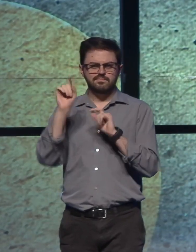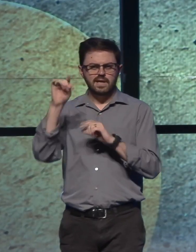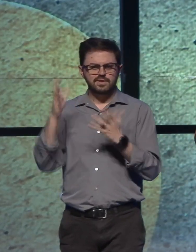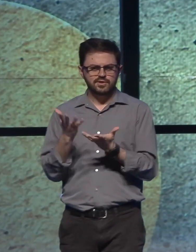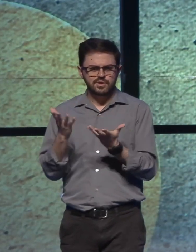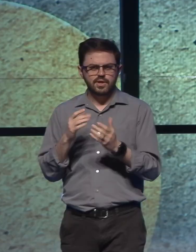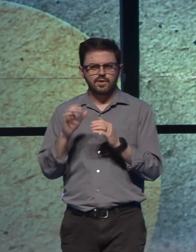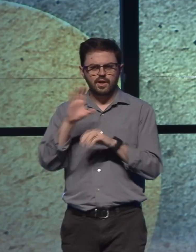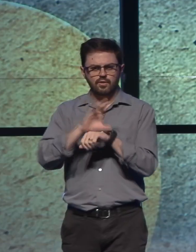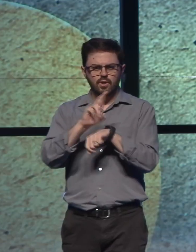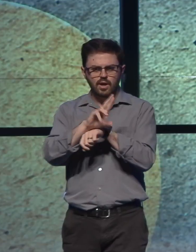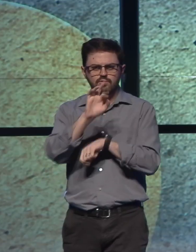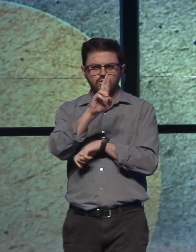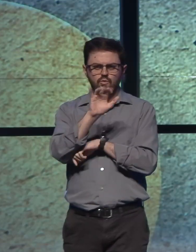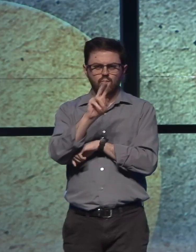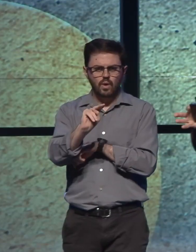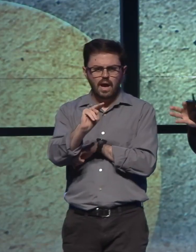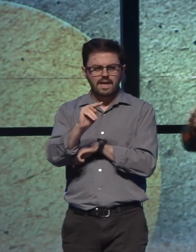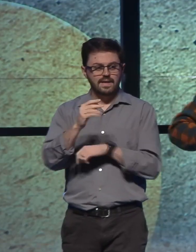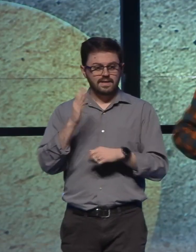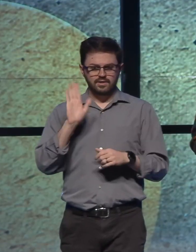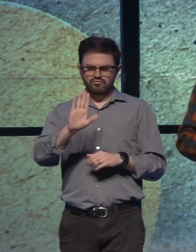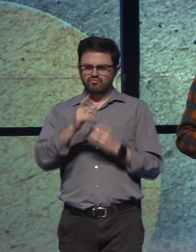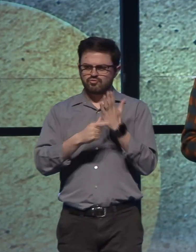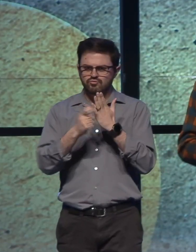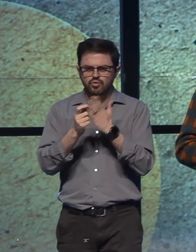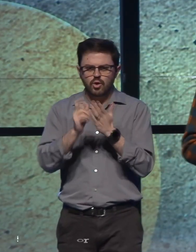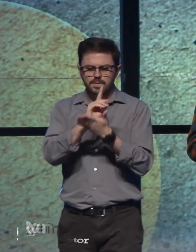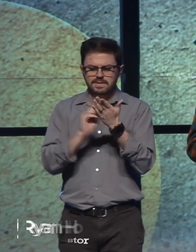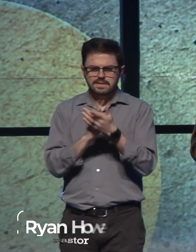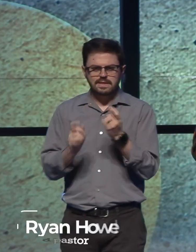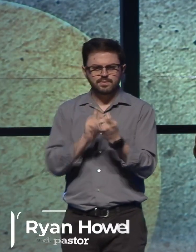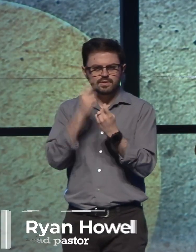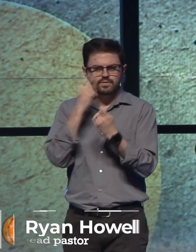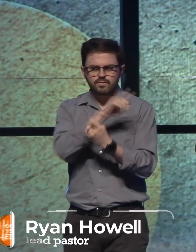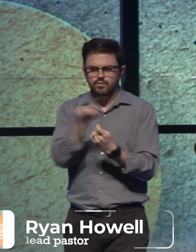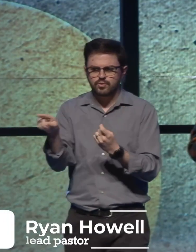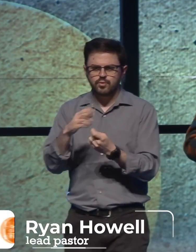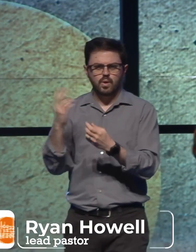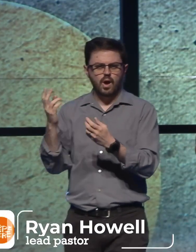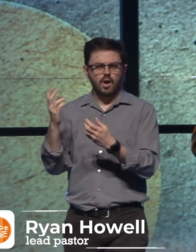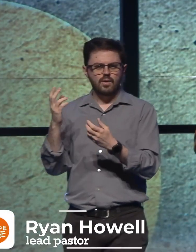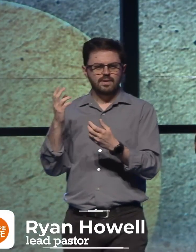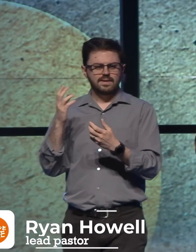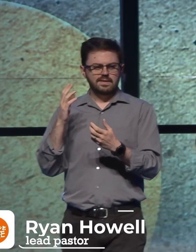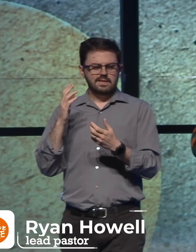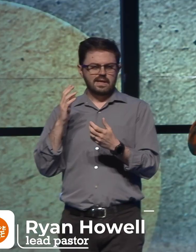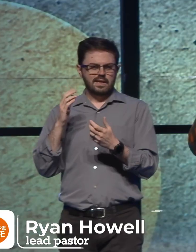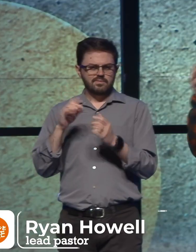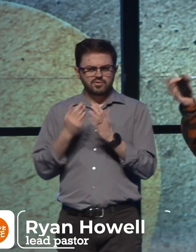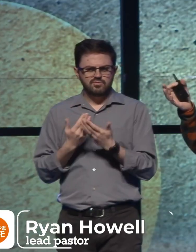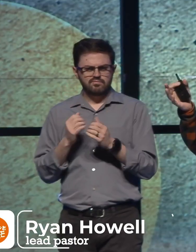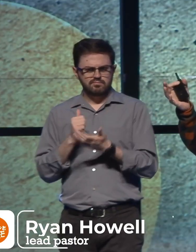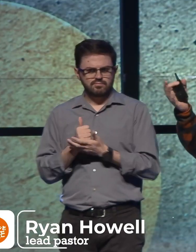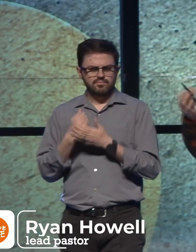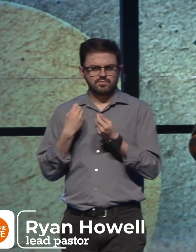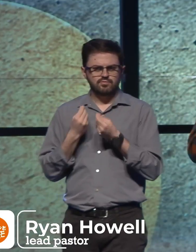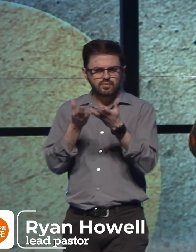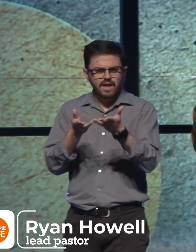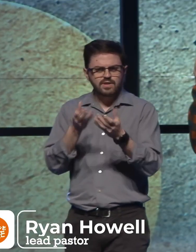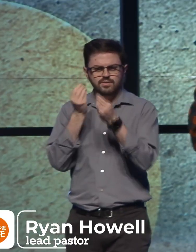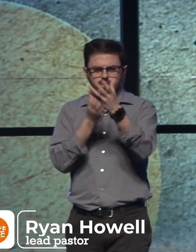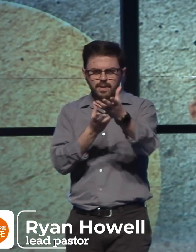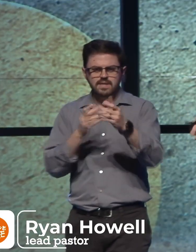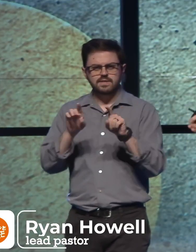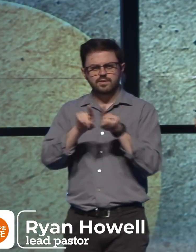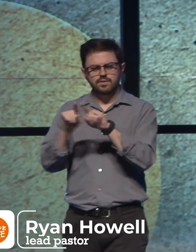been designed specifically for you as a guest is lots of information about Crossroads, as well as my cell phone number. And if you are a guest this morning, kind